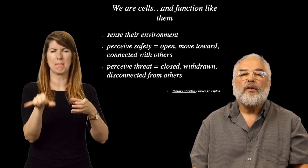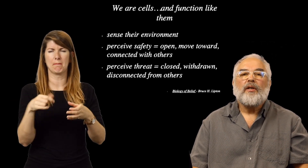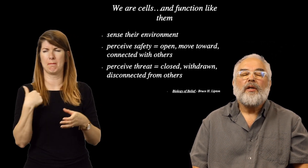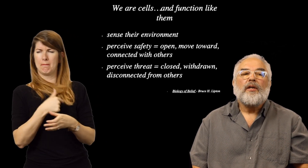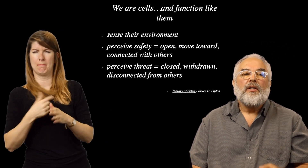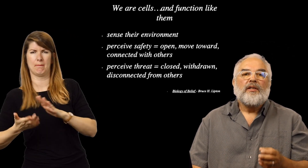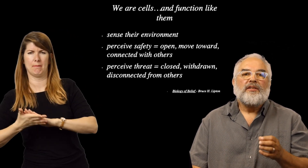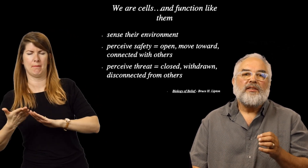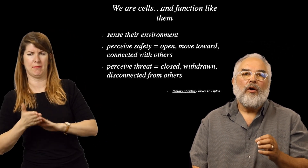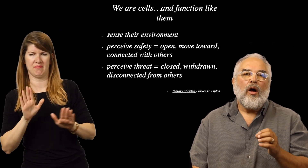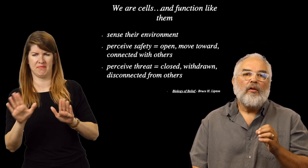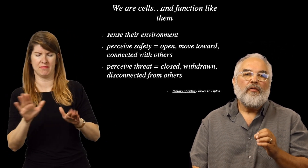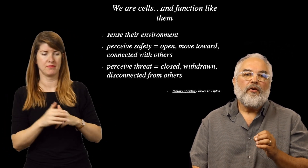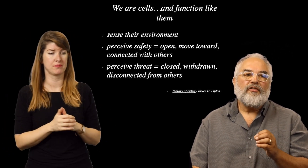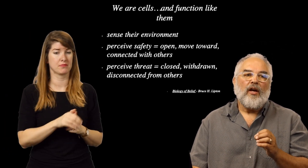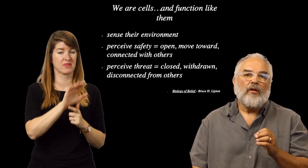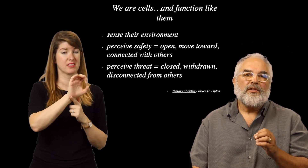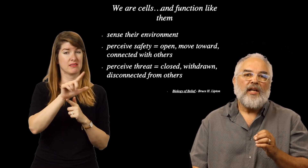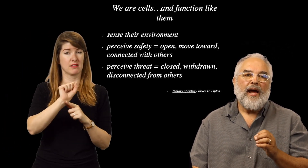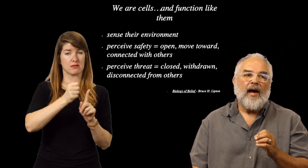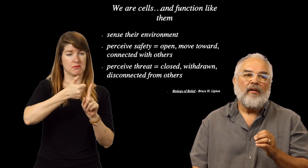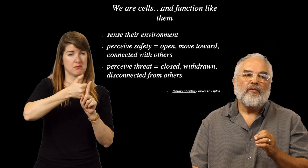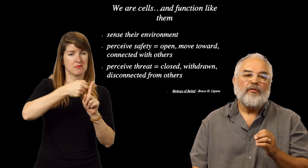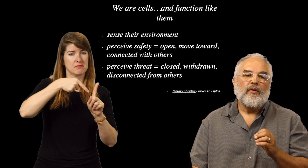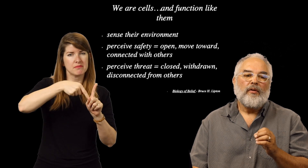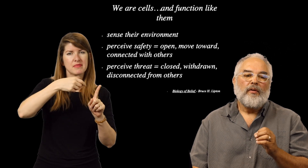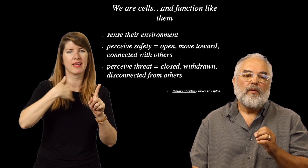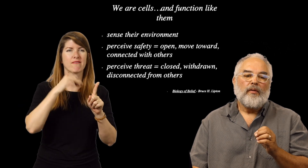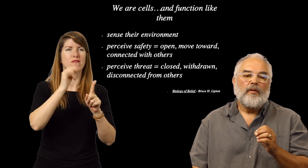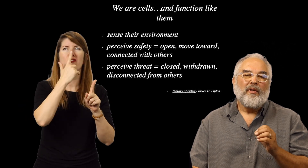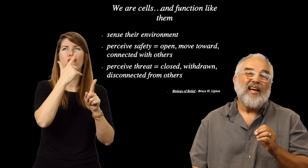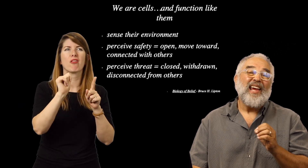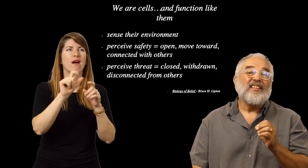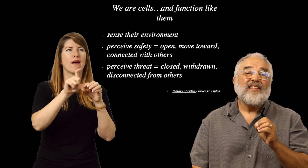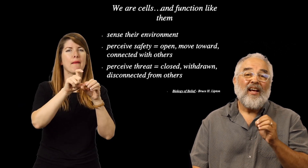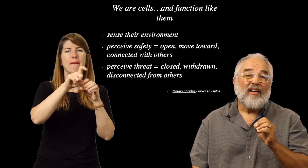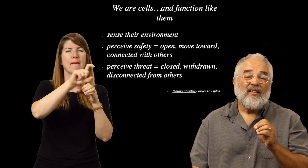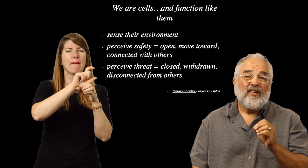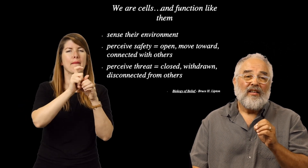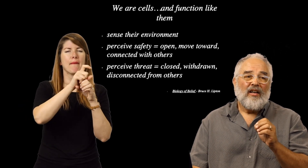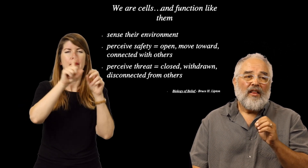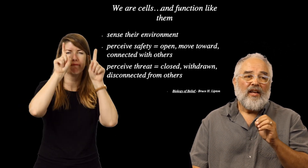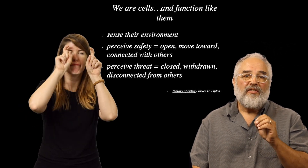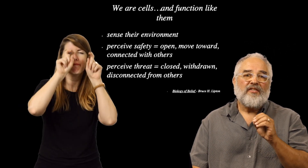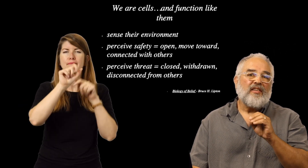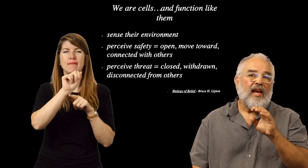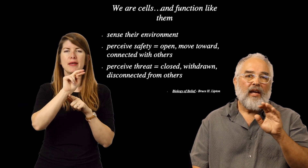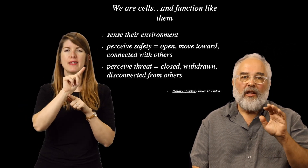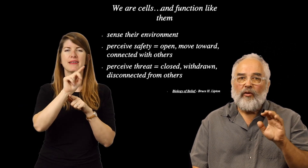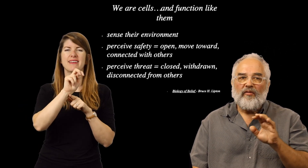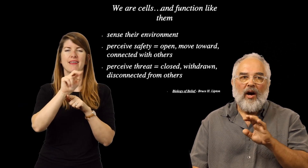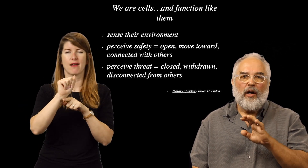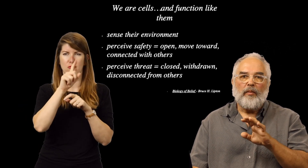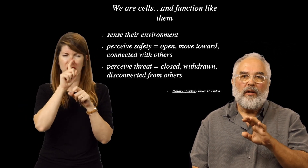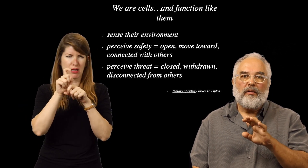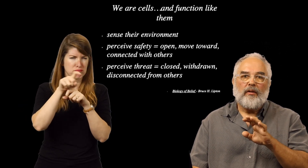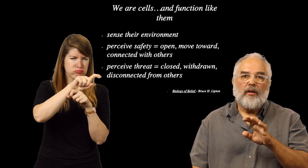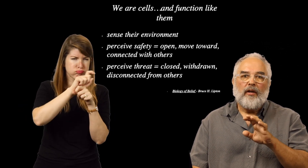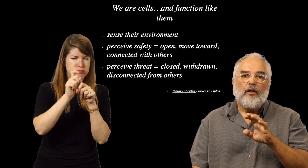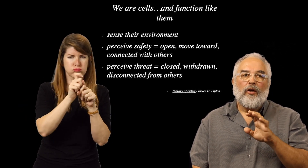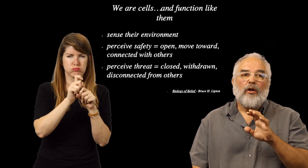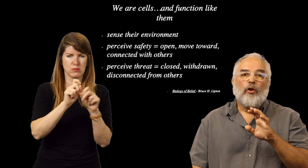cells. All of our cells have like antennae that scan their